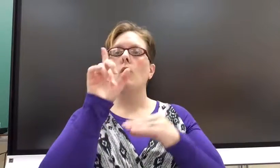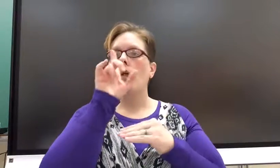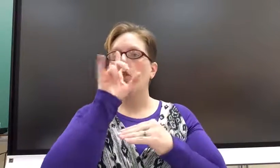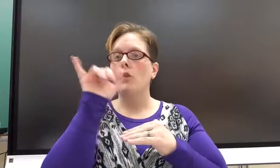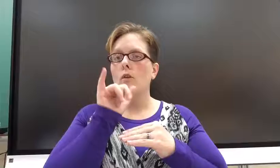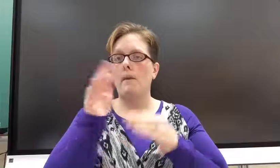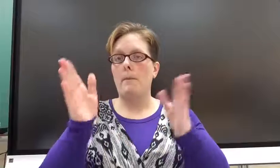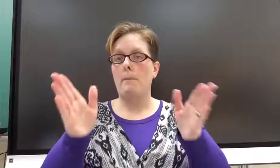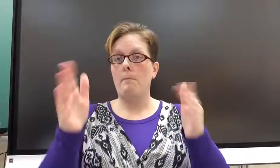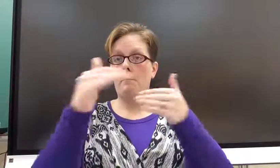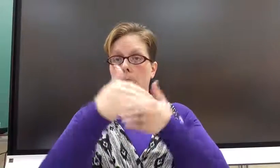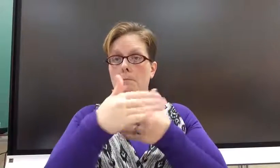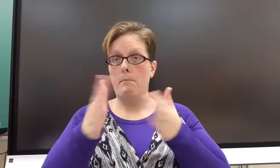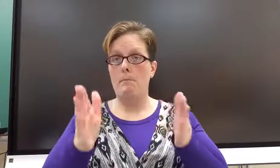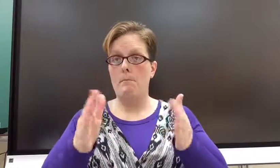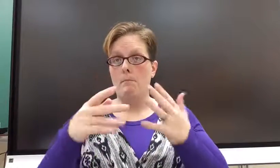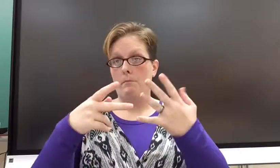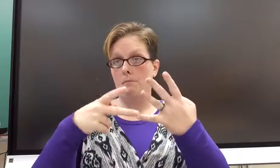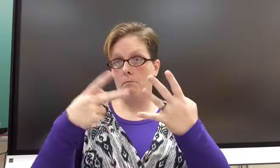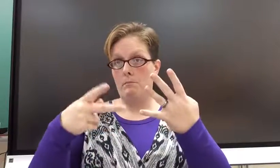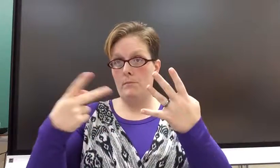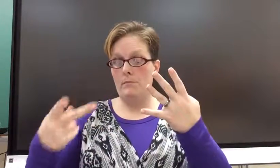Well, the Golgi Apparatus looks like a